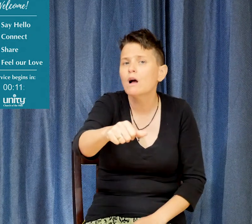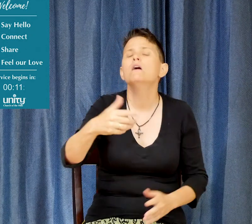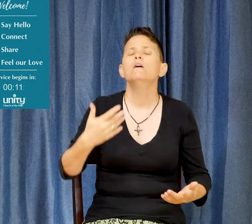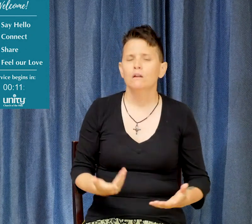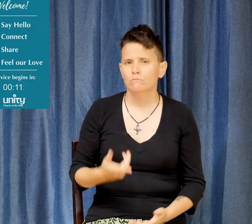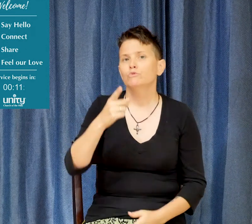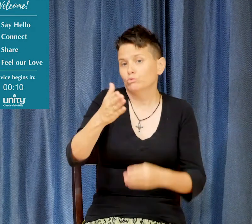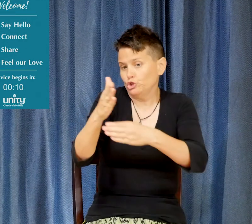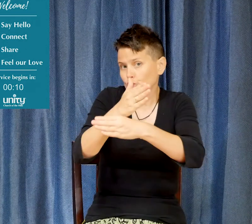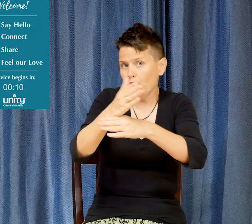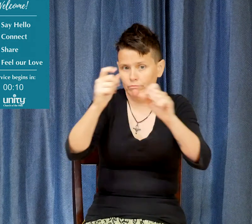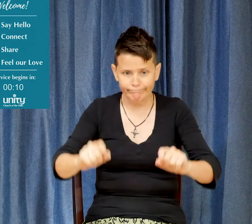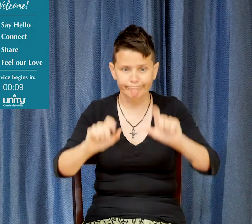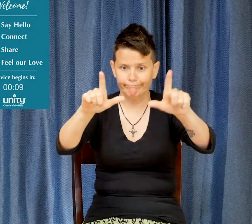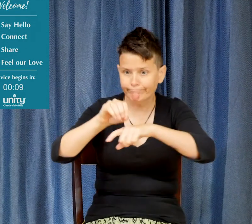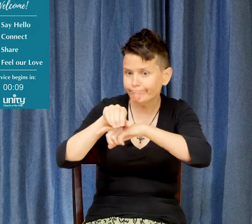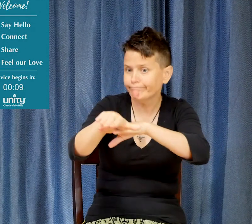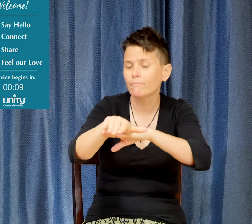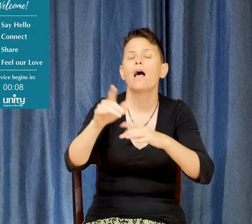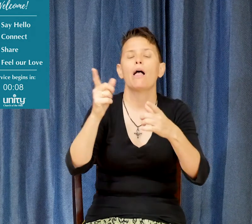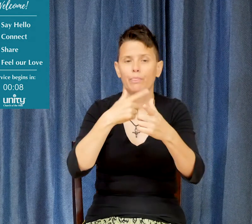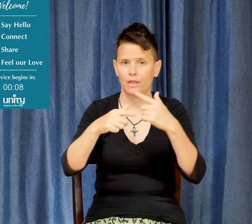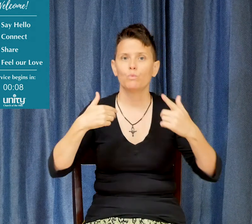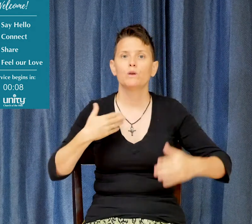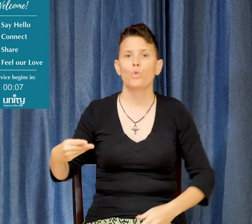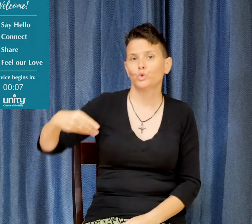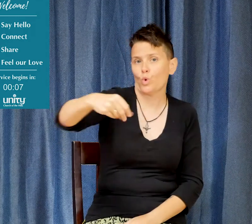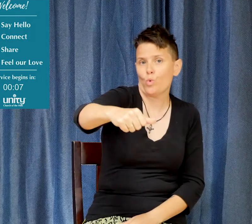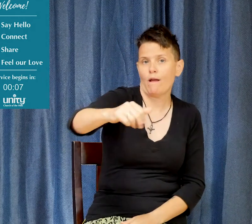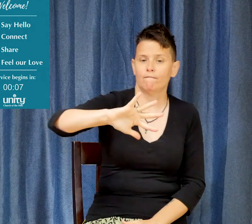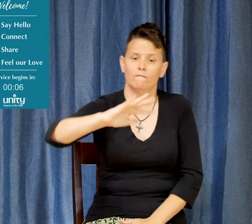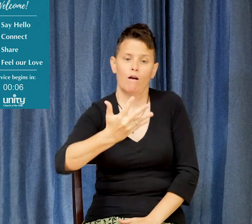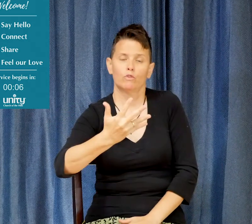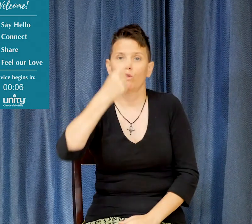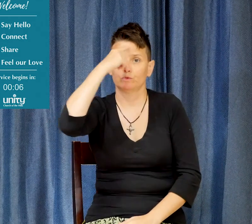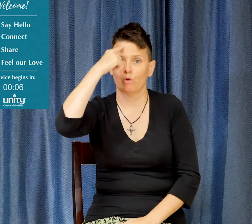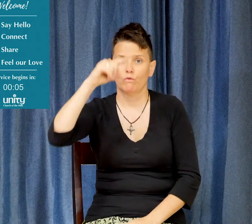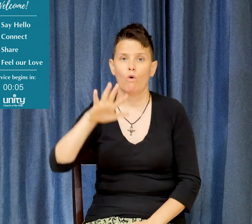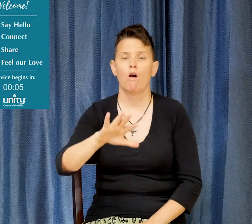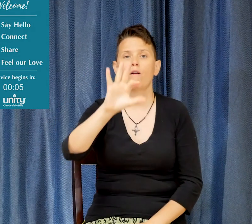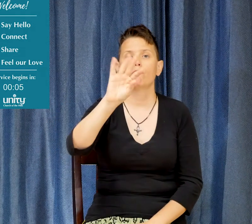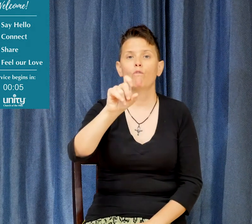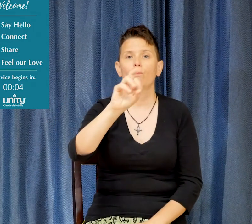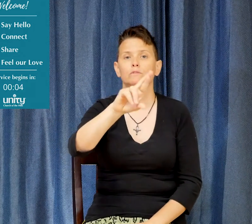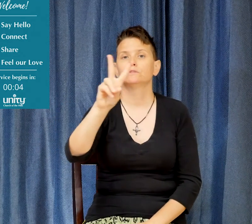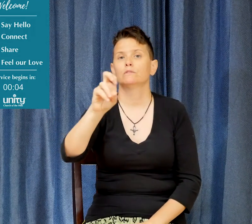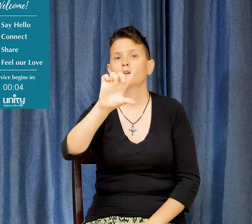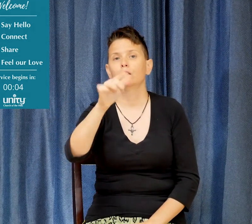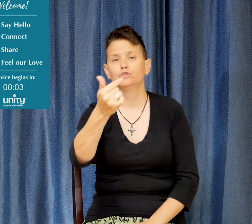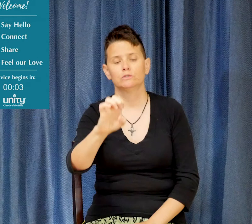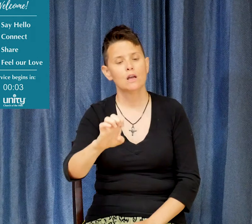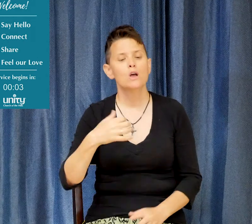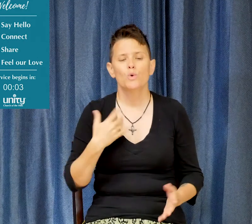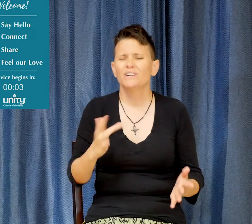we'll donate $5 towards Foster Village. Again, it is our joy to connect our hearts with yours. You're